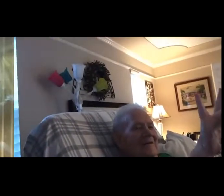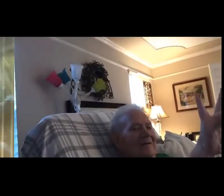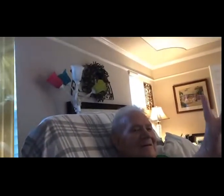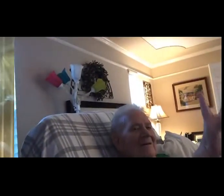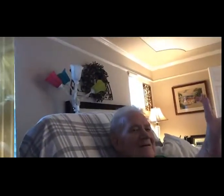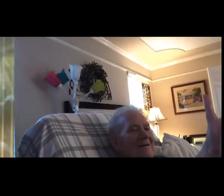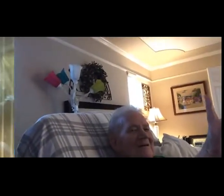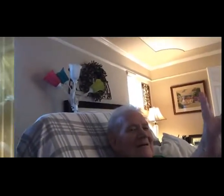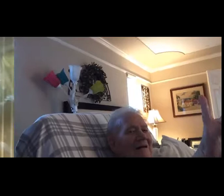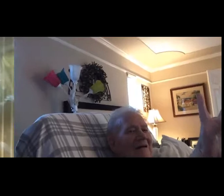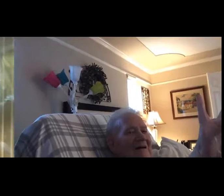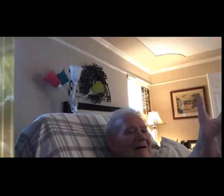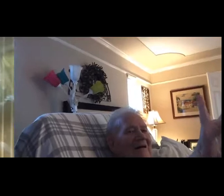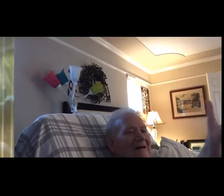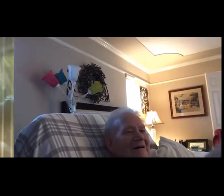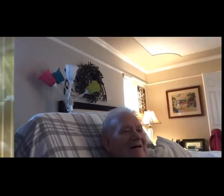There's Joanne.